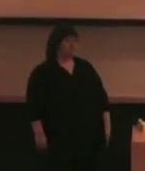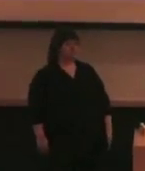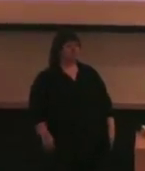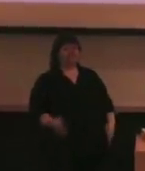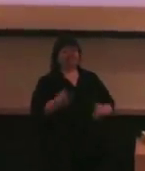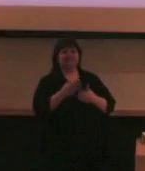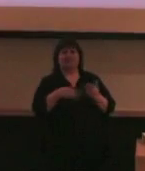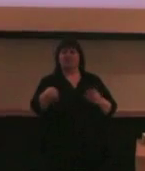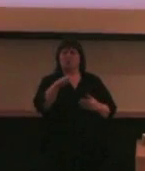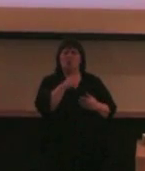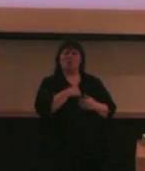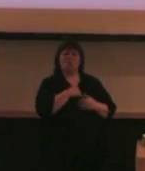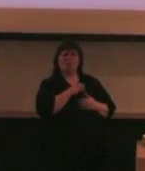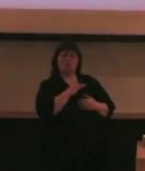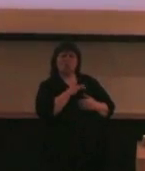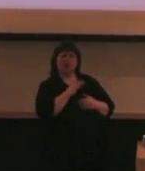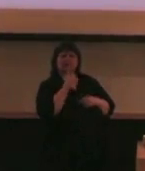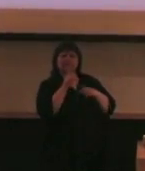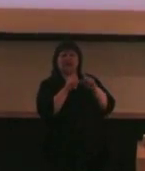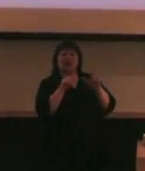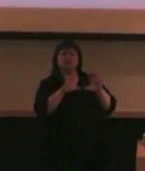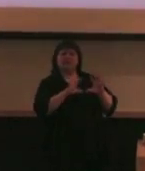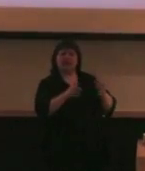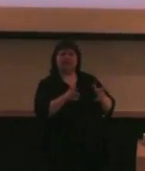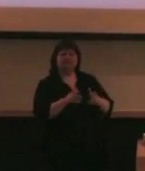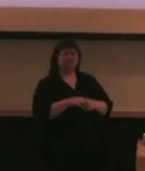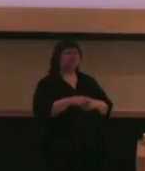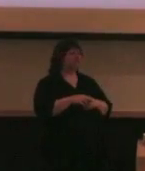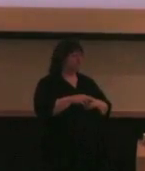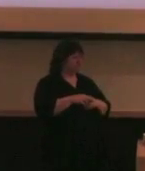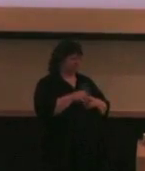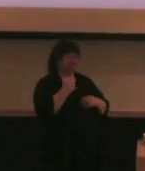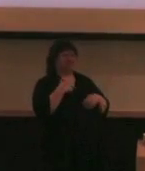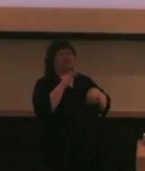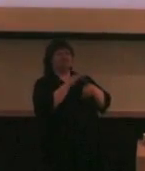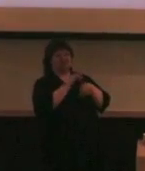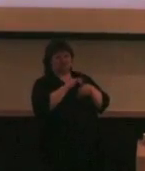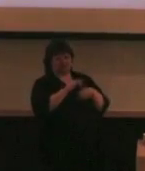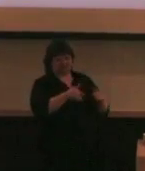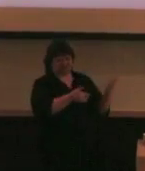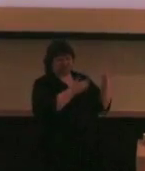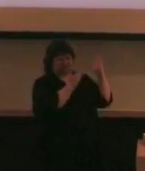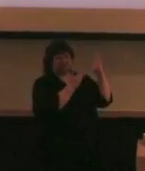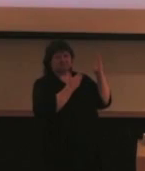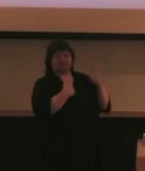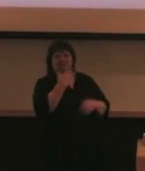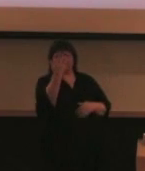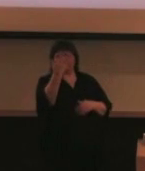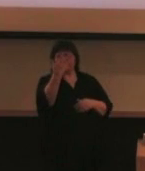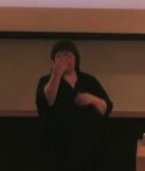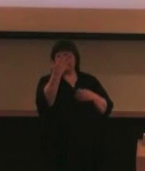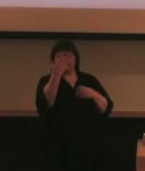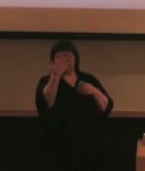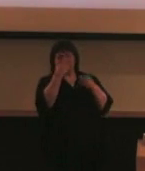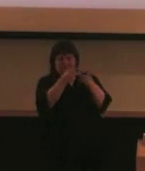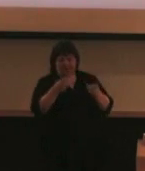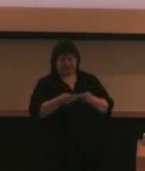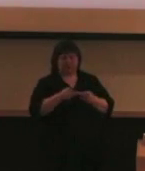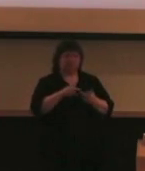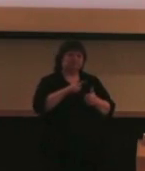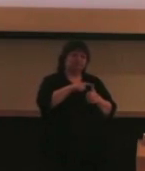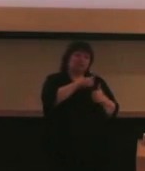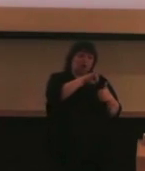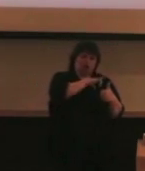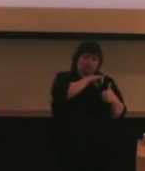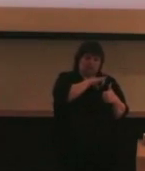Some of you may want to know more about sign language classes itself. Well, here are some resources here. There's about 5 in total here. There's a learning